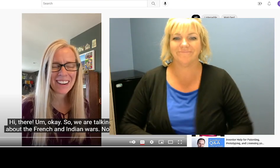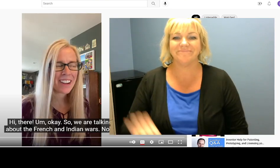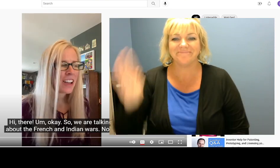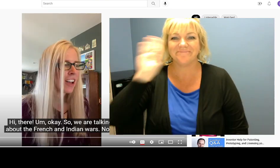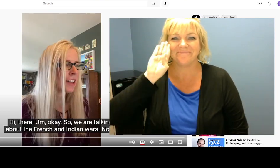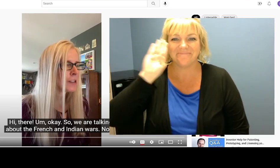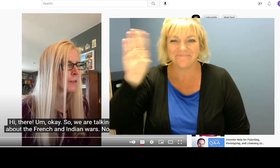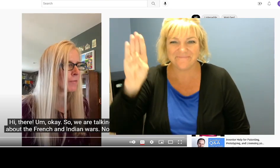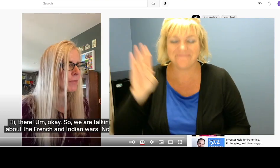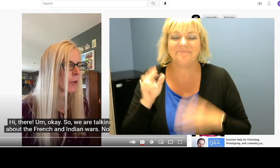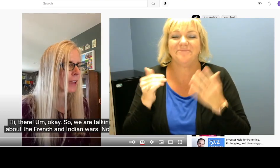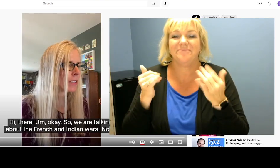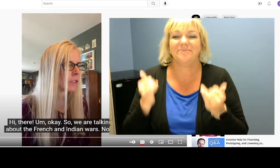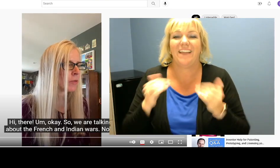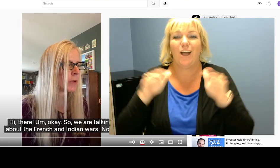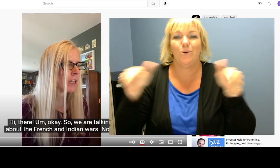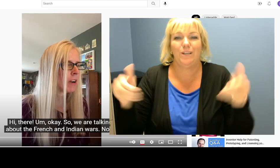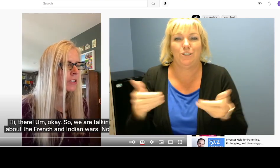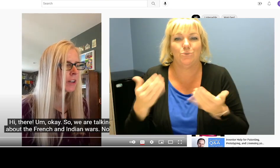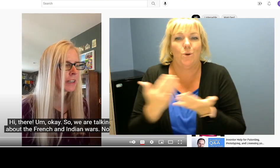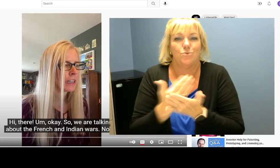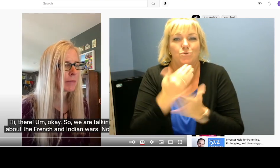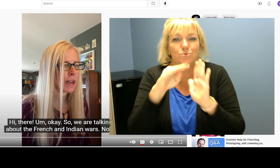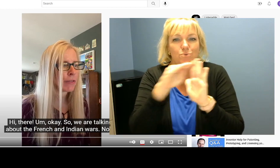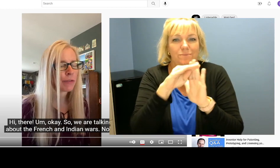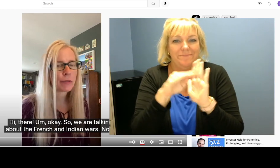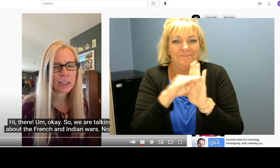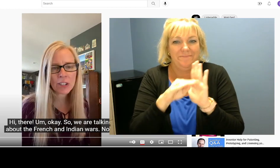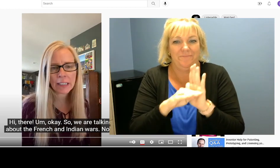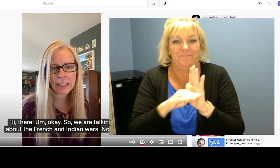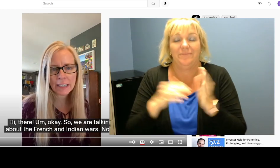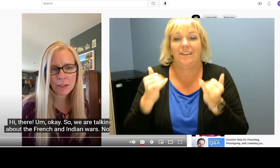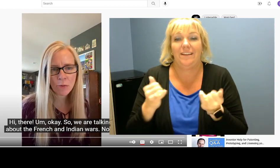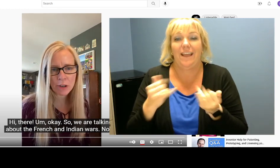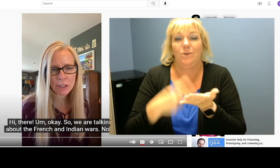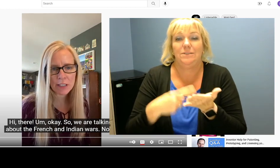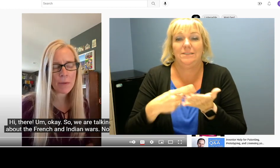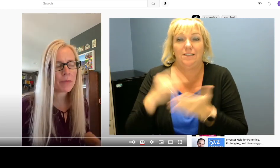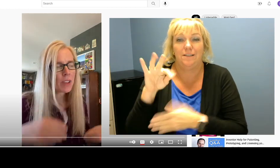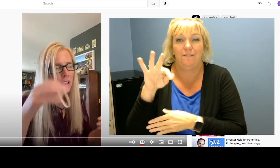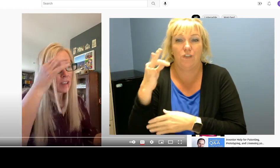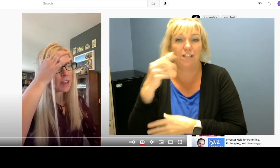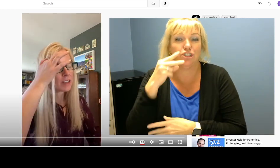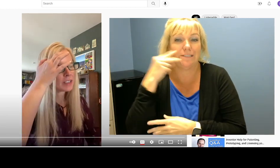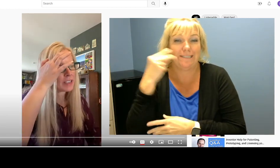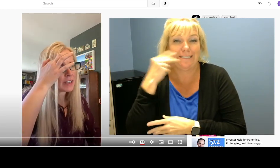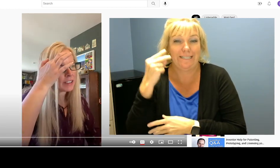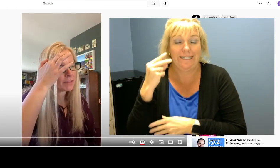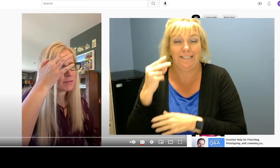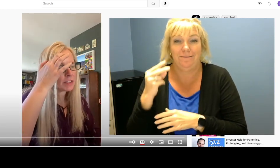Hi there. Okay, so we are talking about the French and Indian Wars. Now,